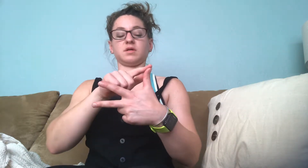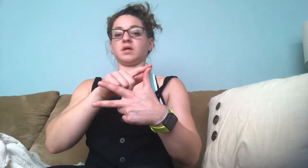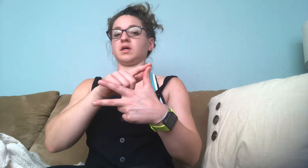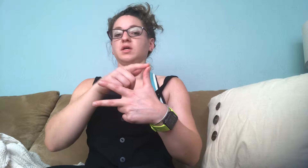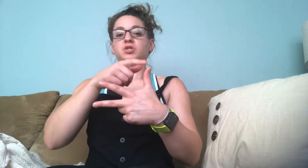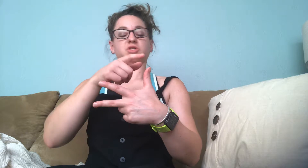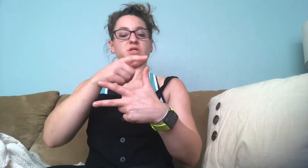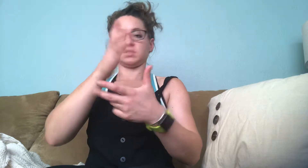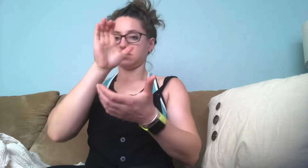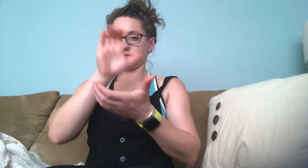And